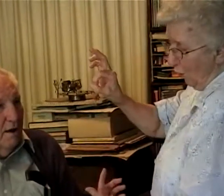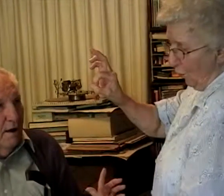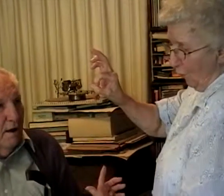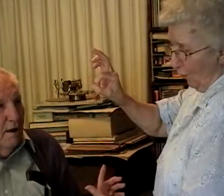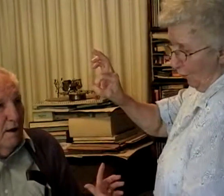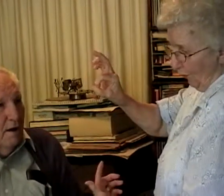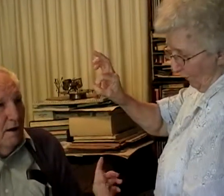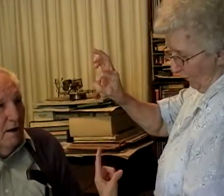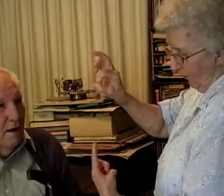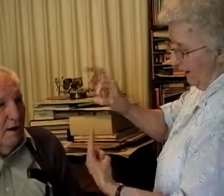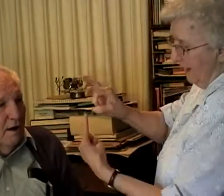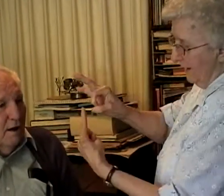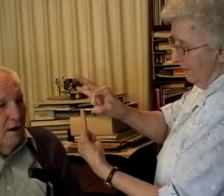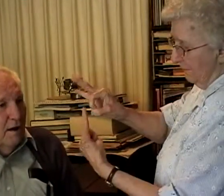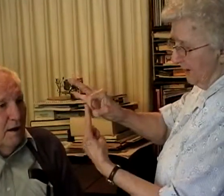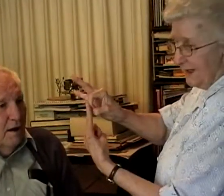O, P,